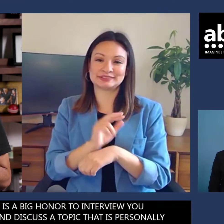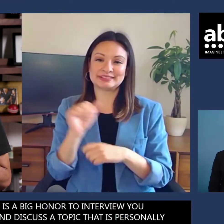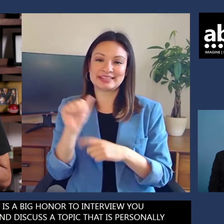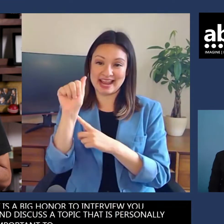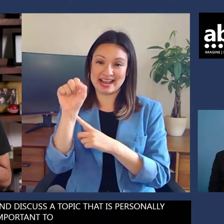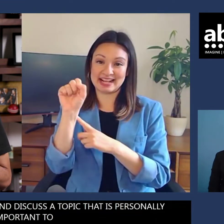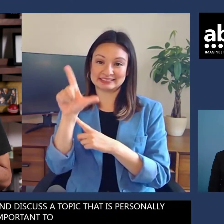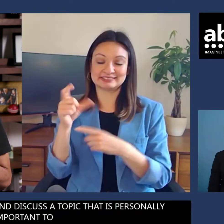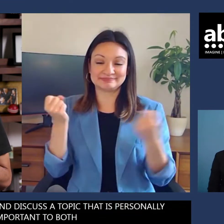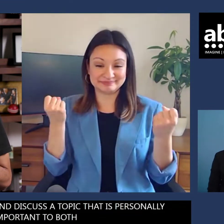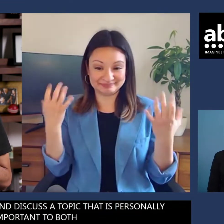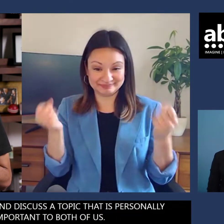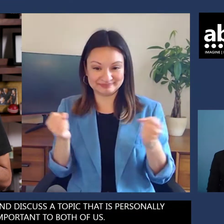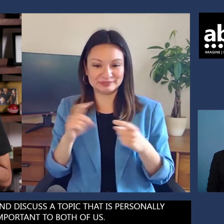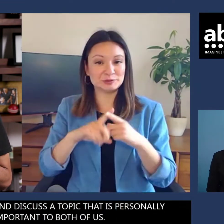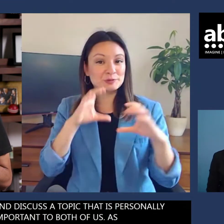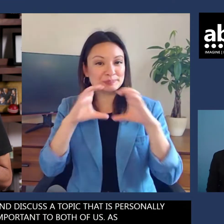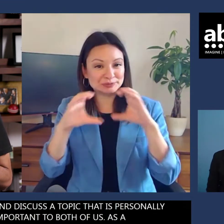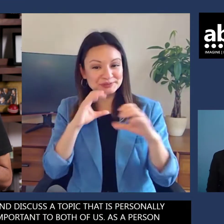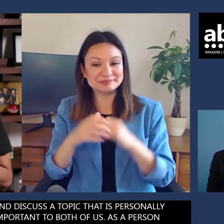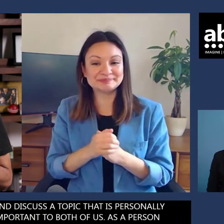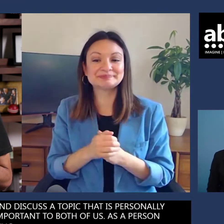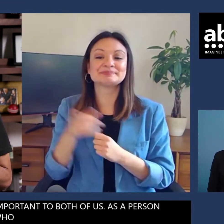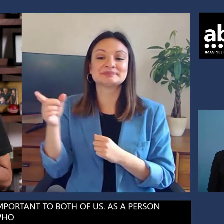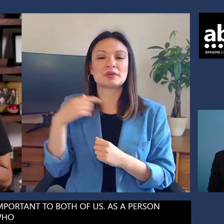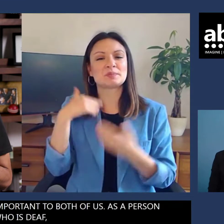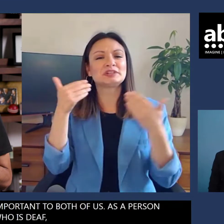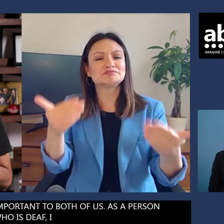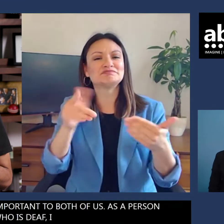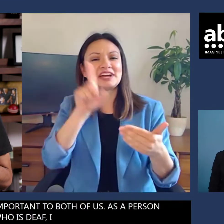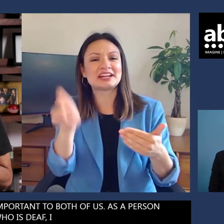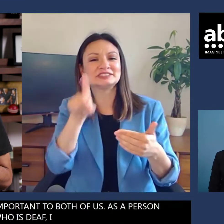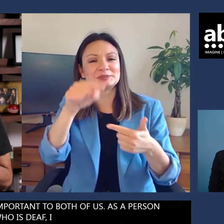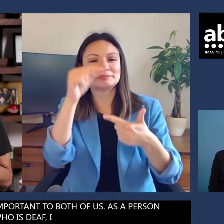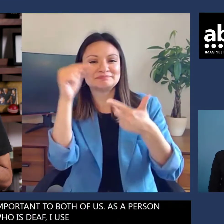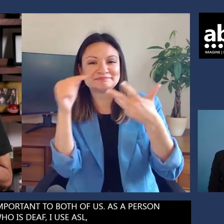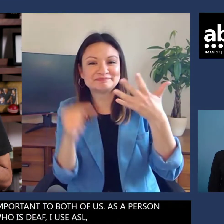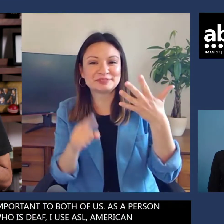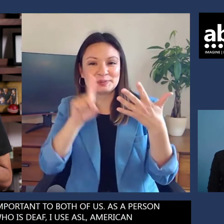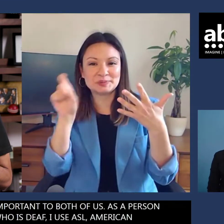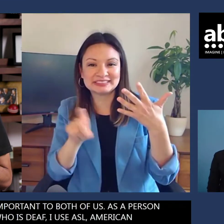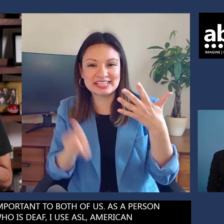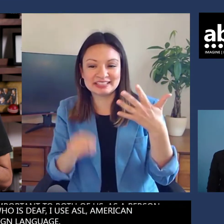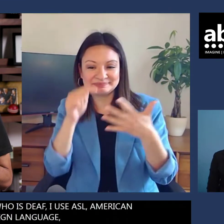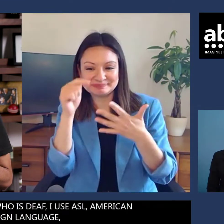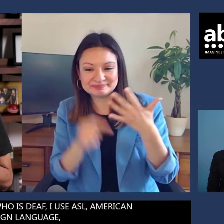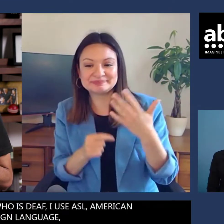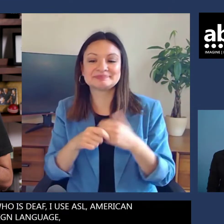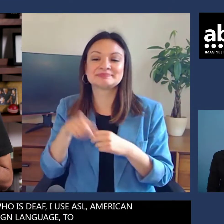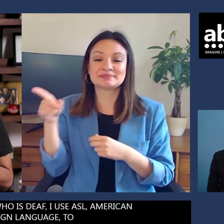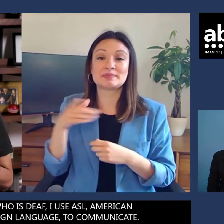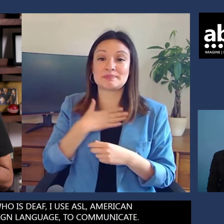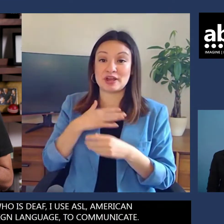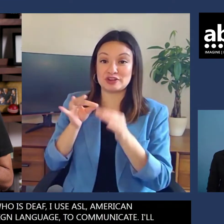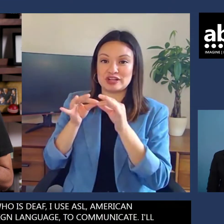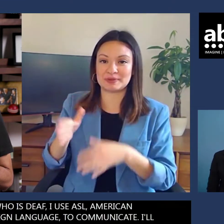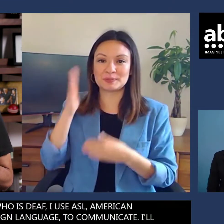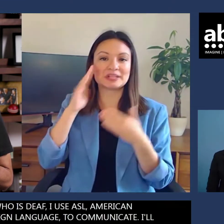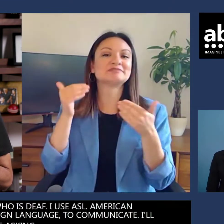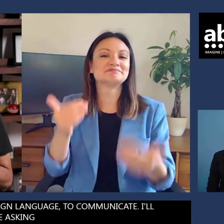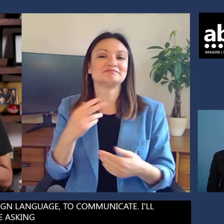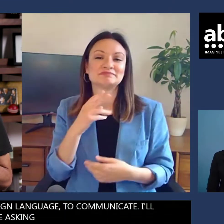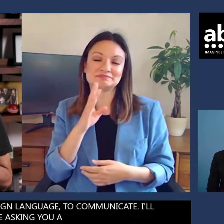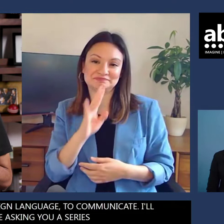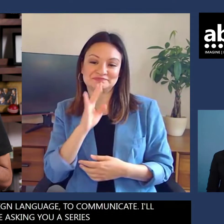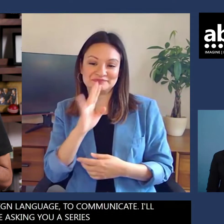who is deaf, I use ASL, American Sign Language, to communicate. I'll be asking you a series of questions, and as you see me signing